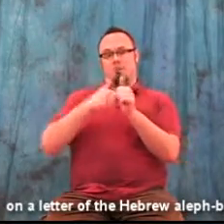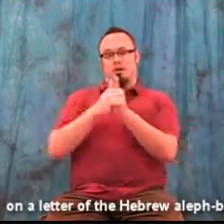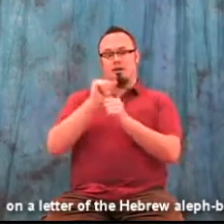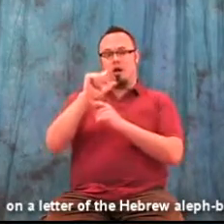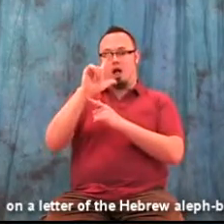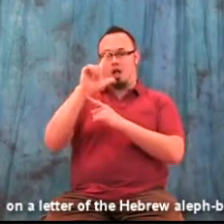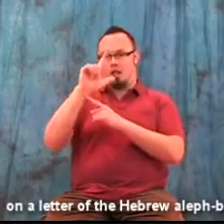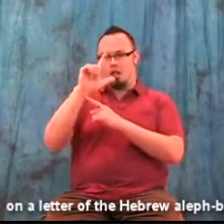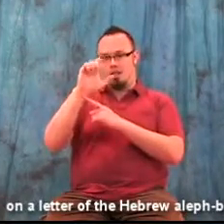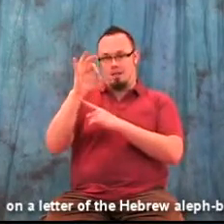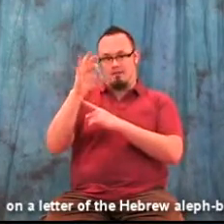Aleph equals 1.